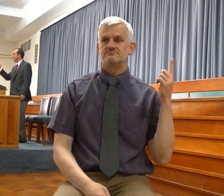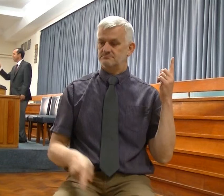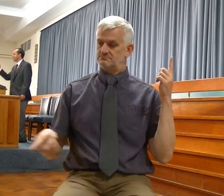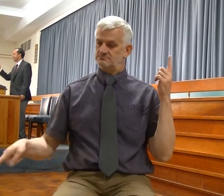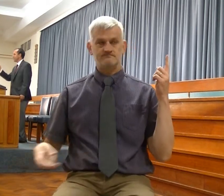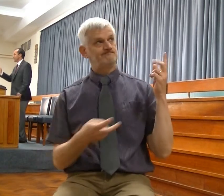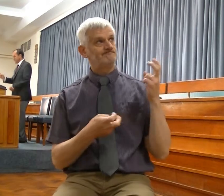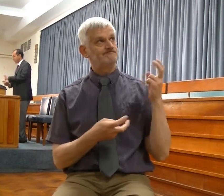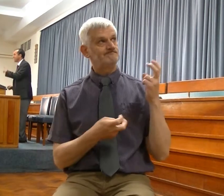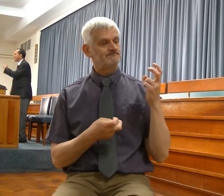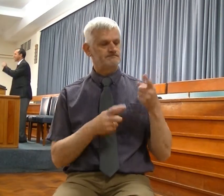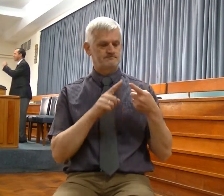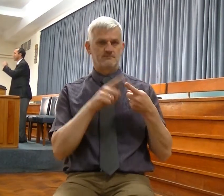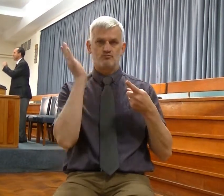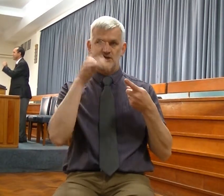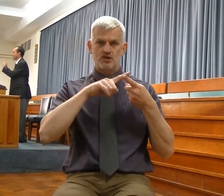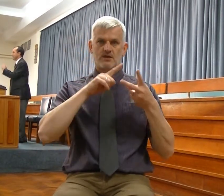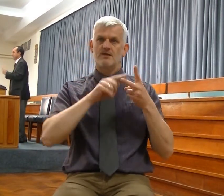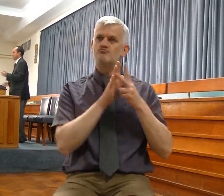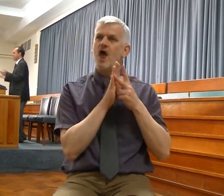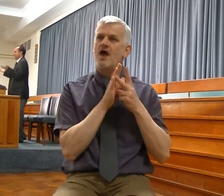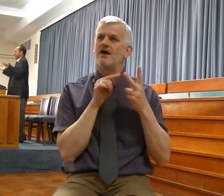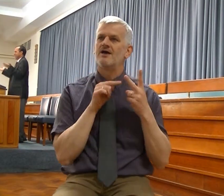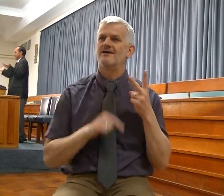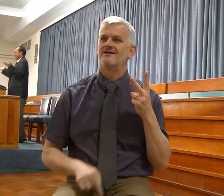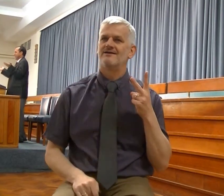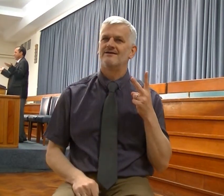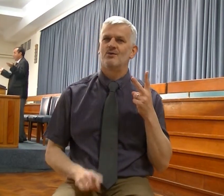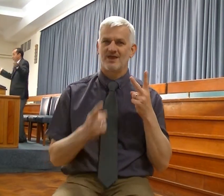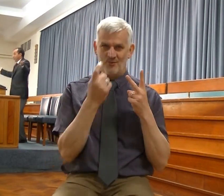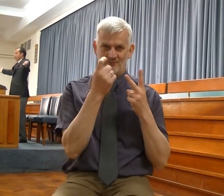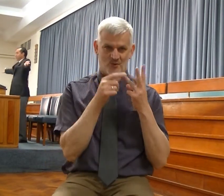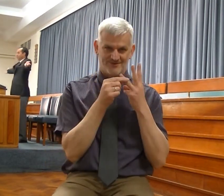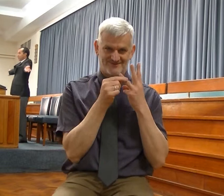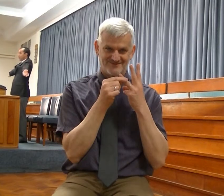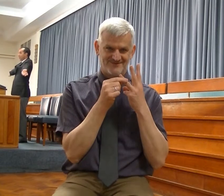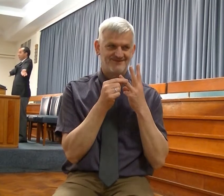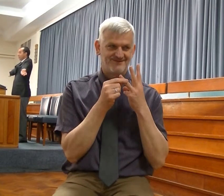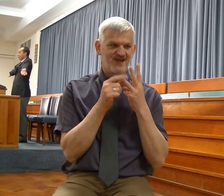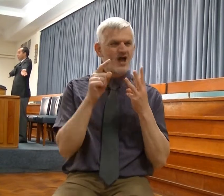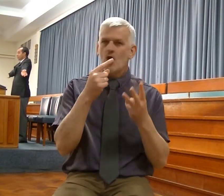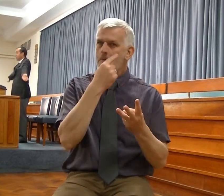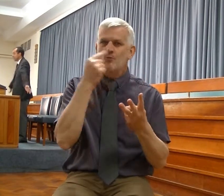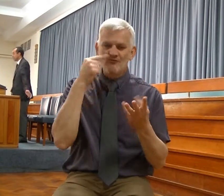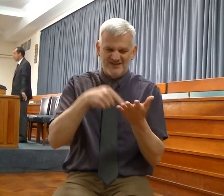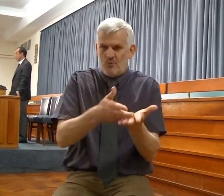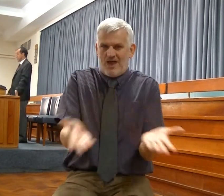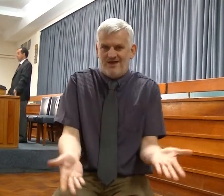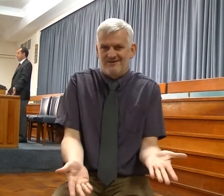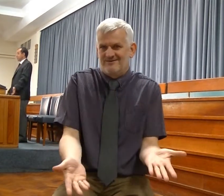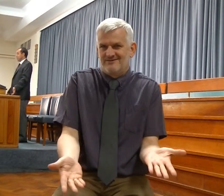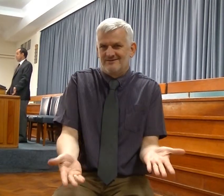message. He heard the prayer. But here is something I believe. Again, I cannot prove you, because somebody on the